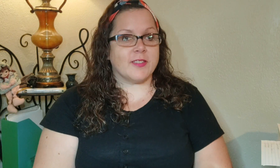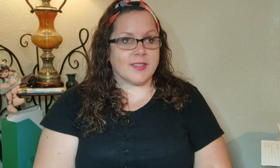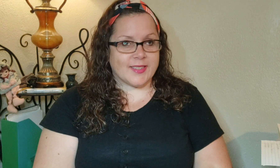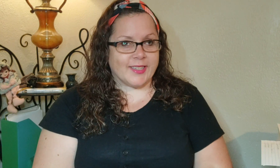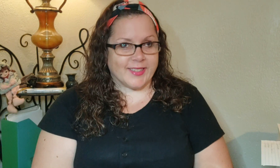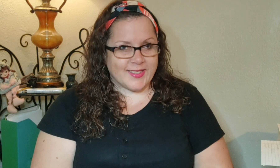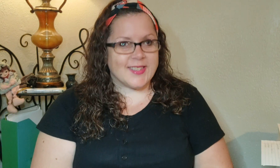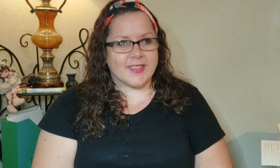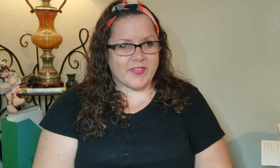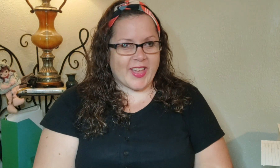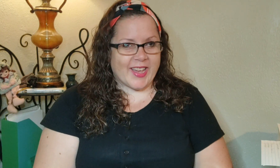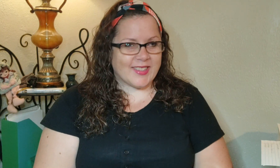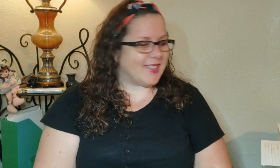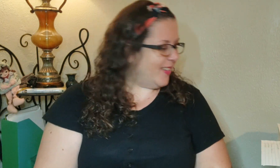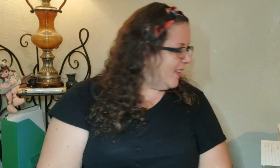a sentence, it's a fact.